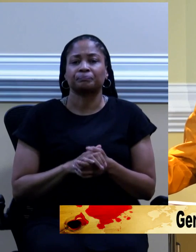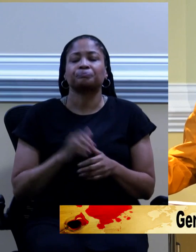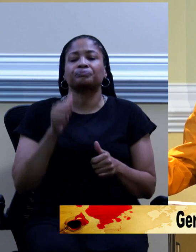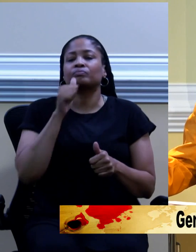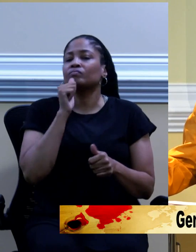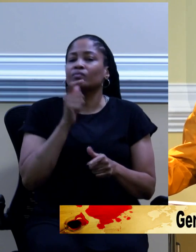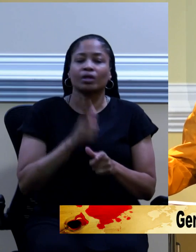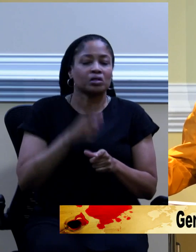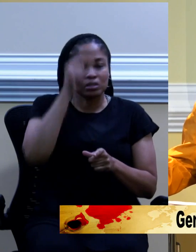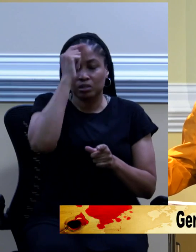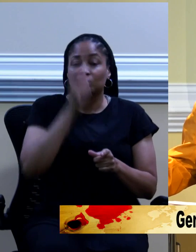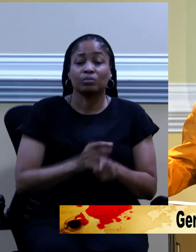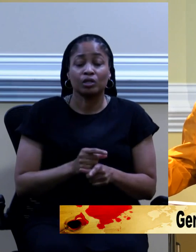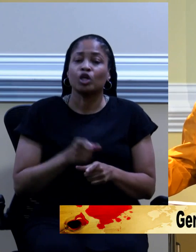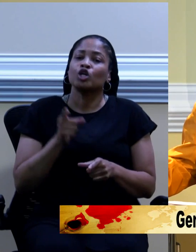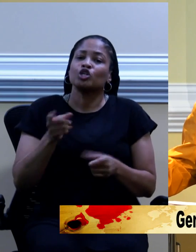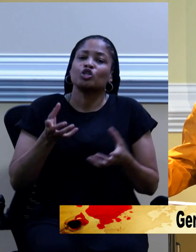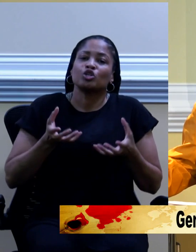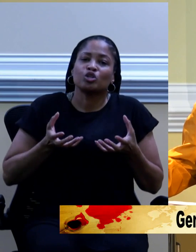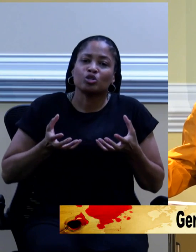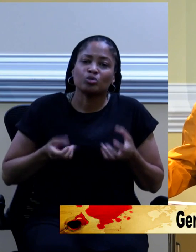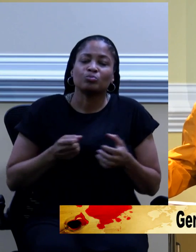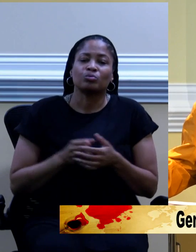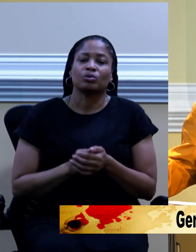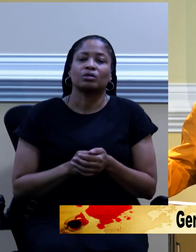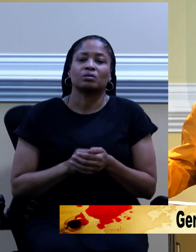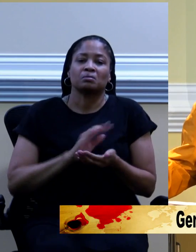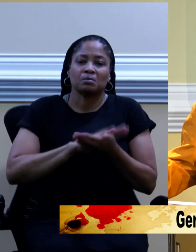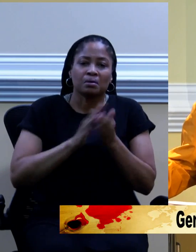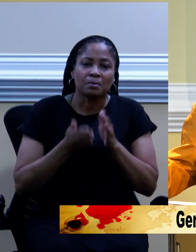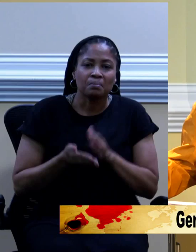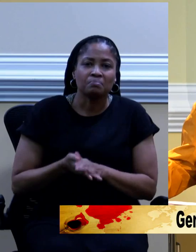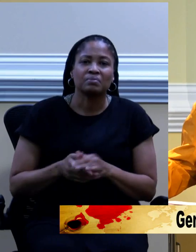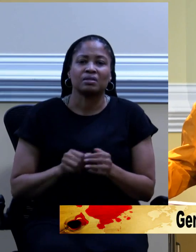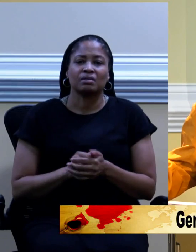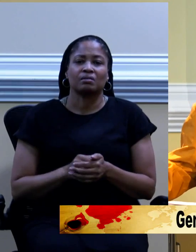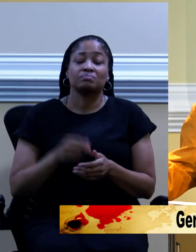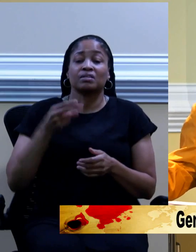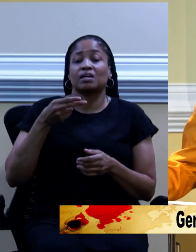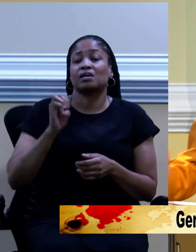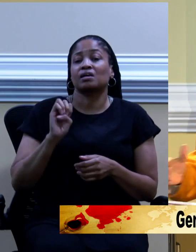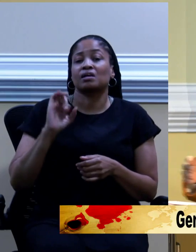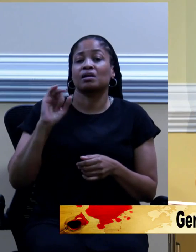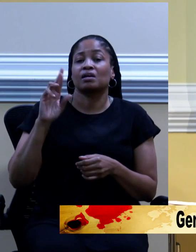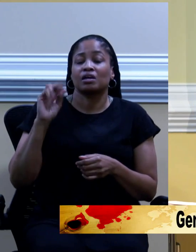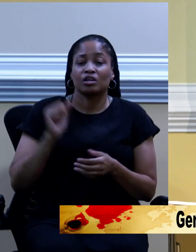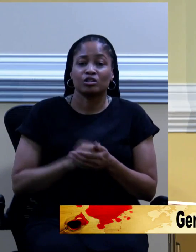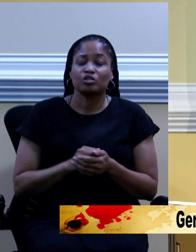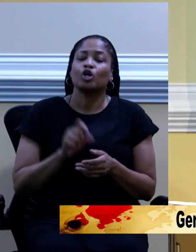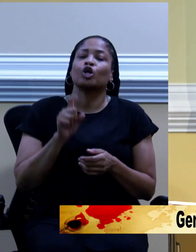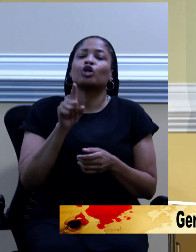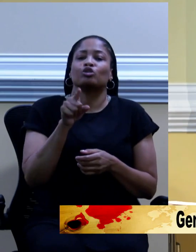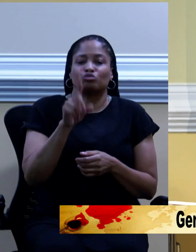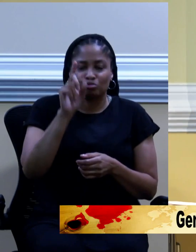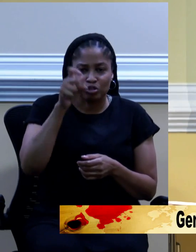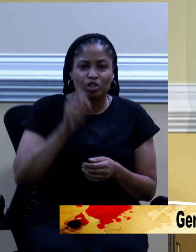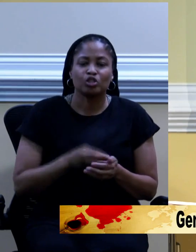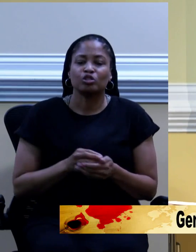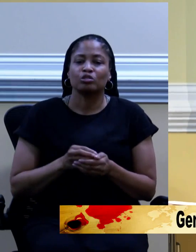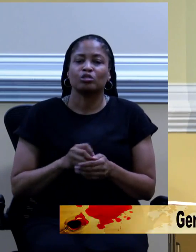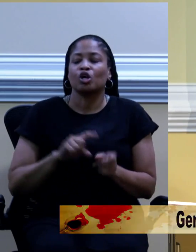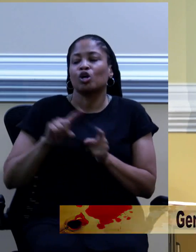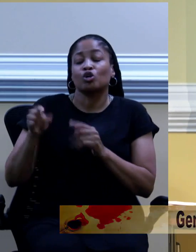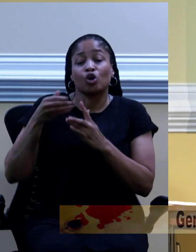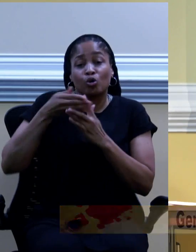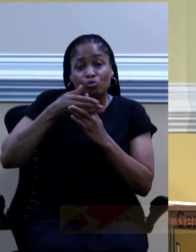be heirs according to Abraham's seed, you have to go through Jesus and get baptized into Jesus. You might eat this